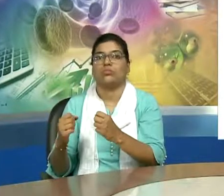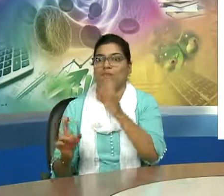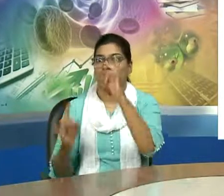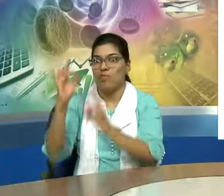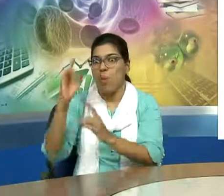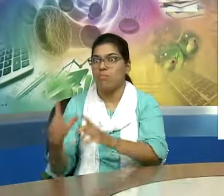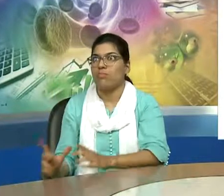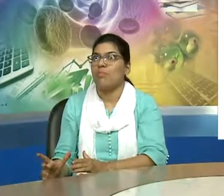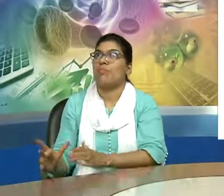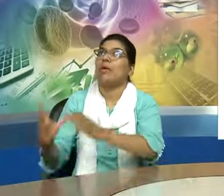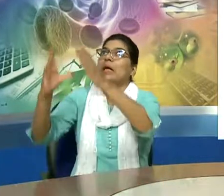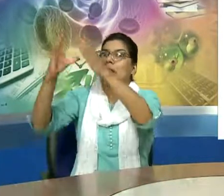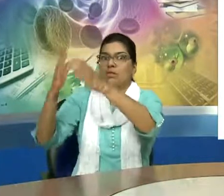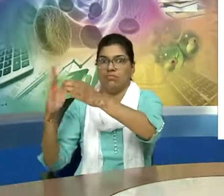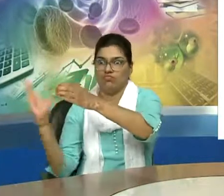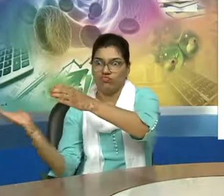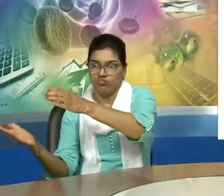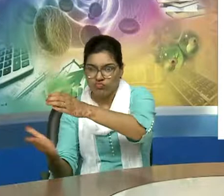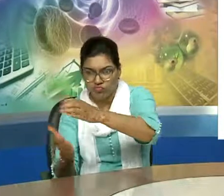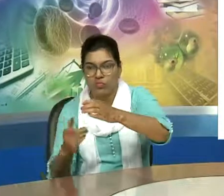crops together.